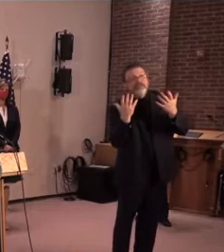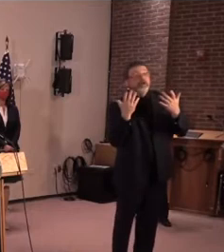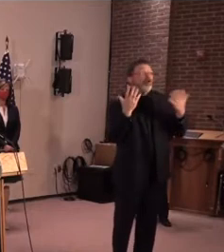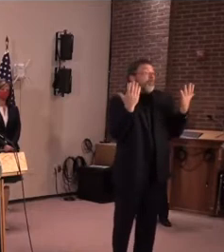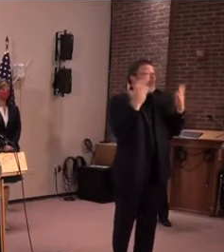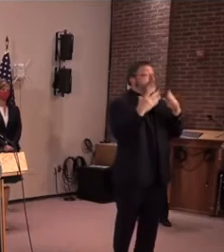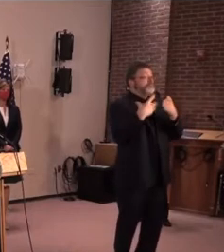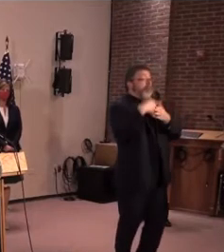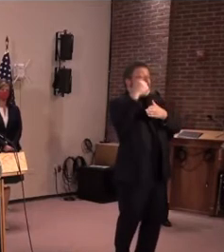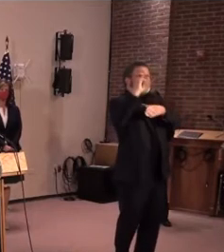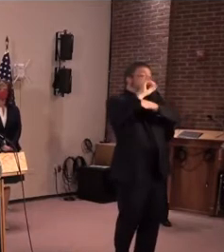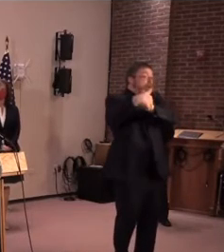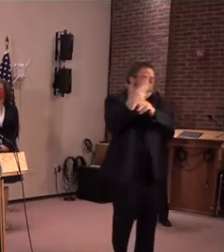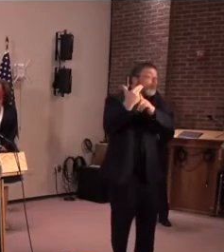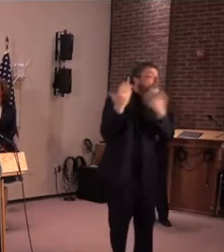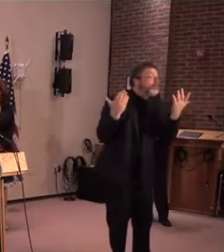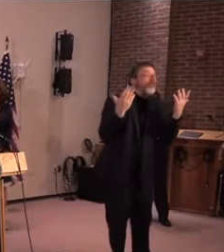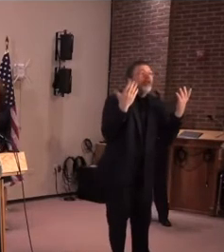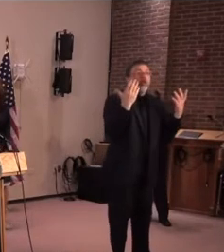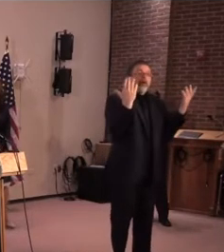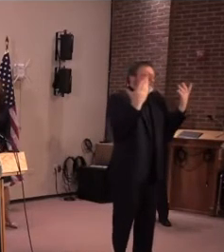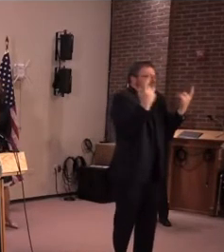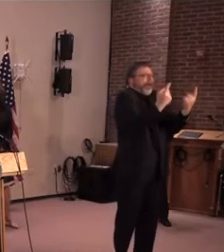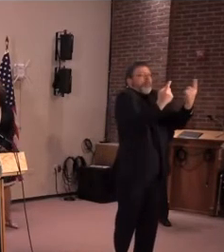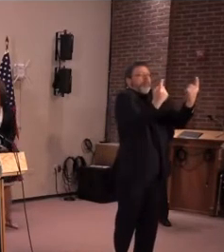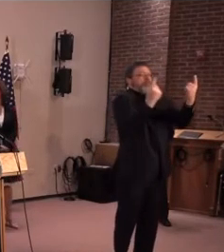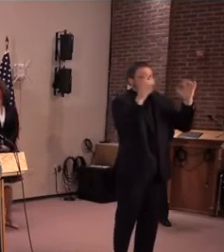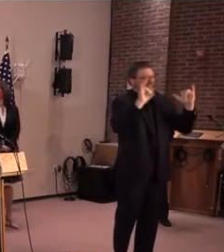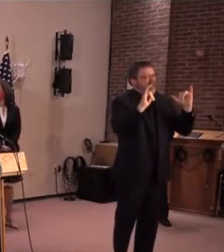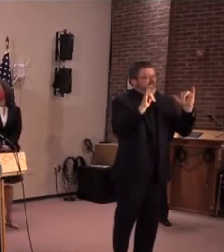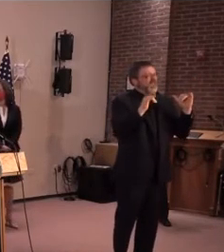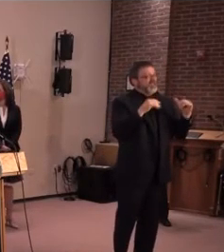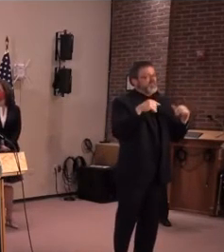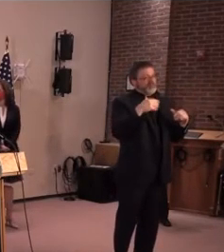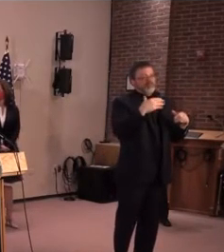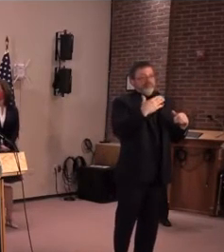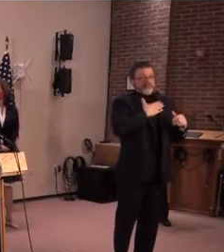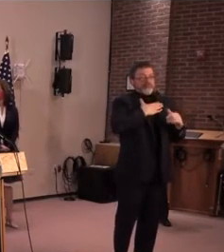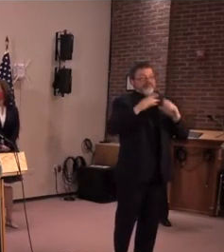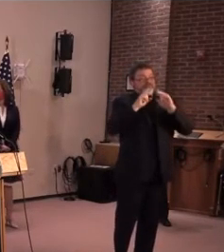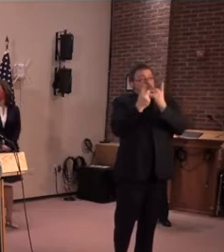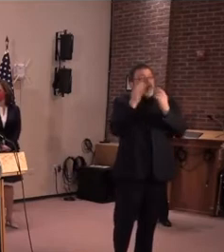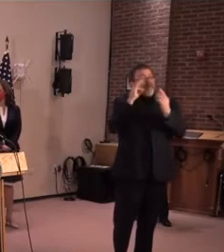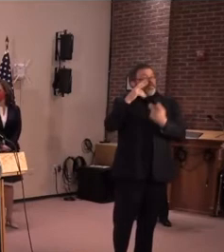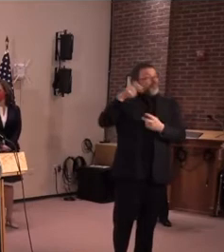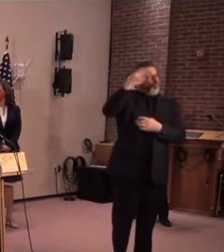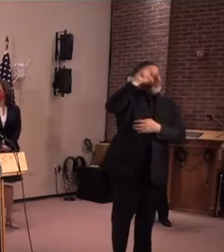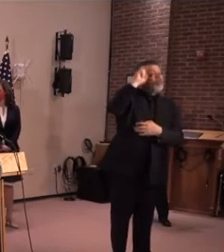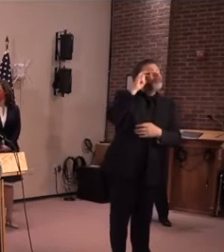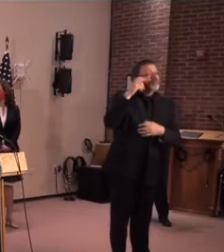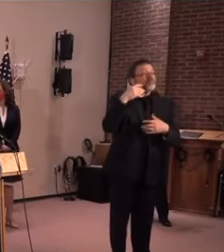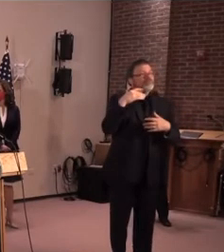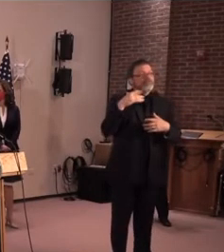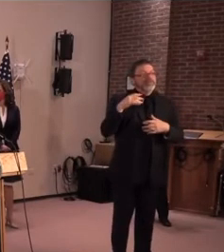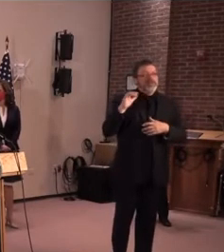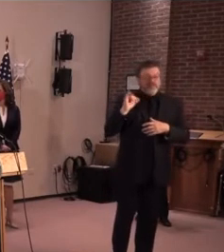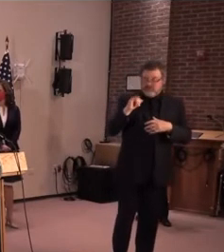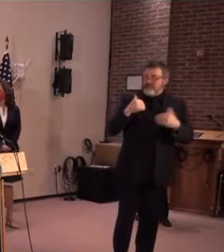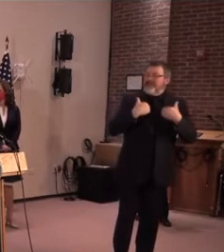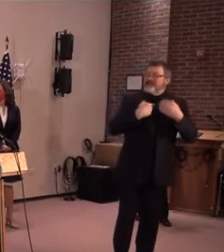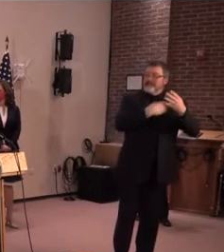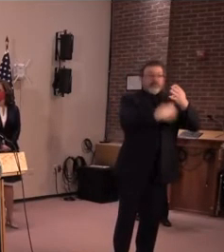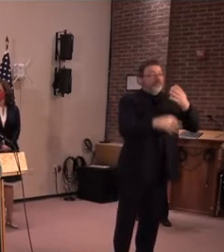statewide campaign, the Department of Tourism and Marketing will create a marketing toolkit of creative assets for